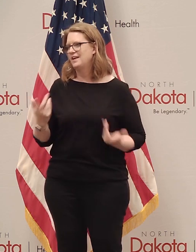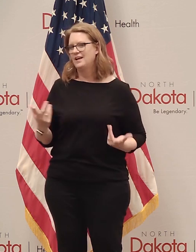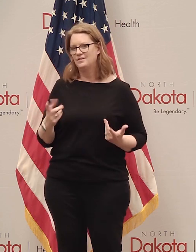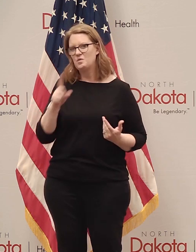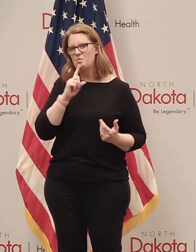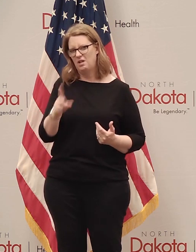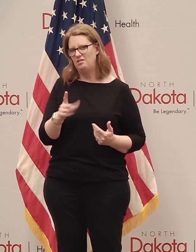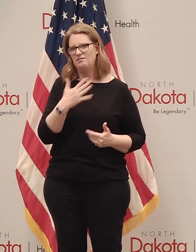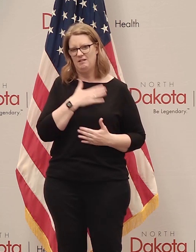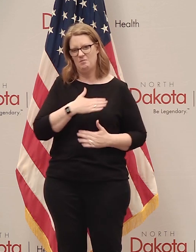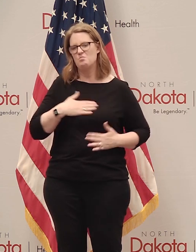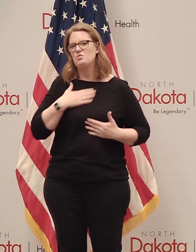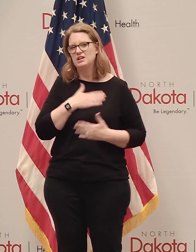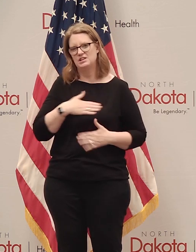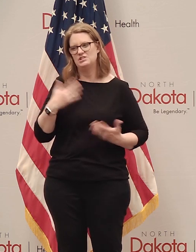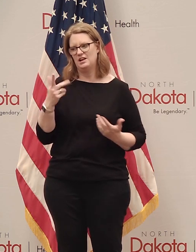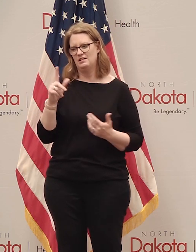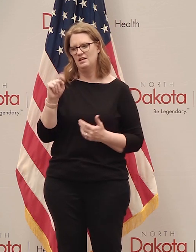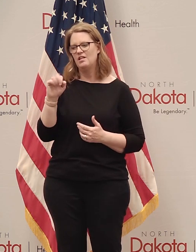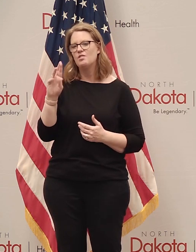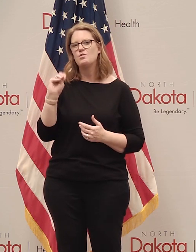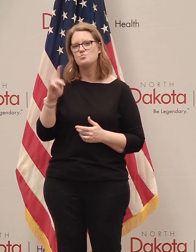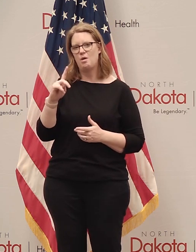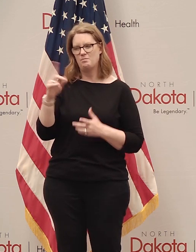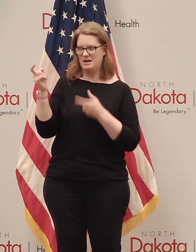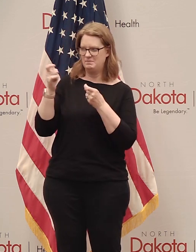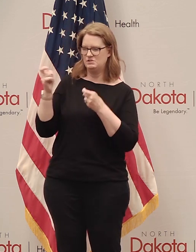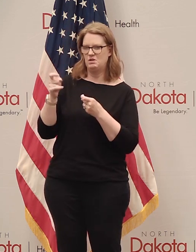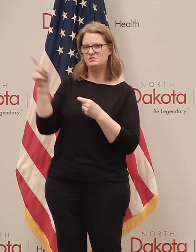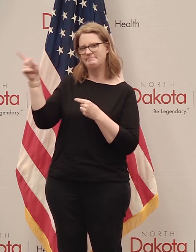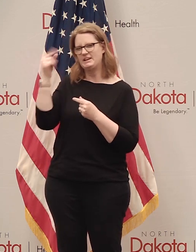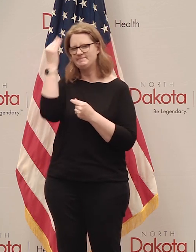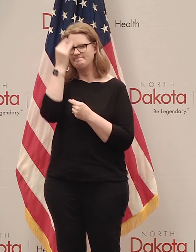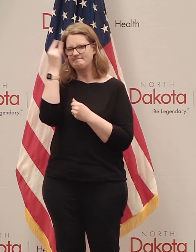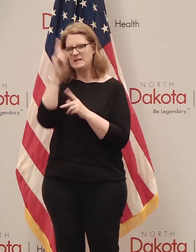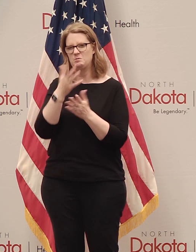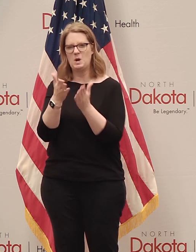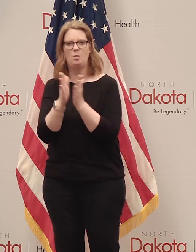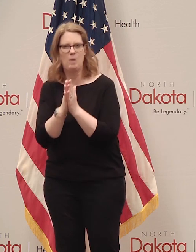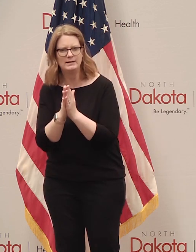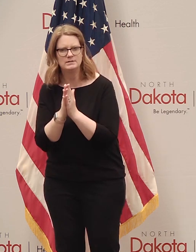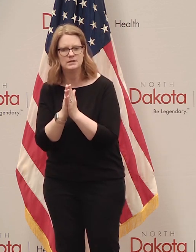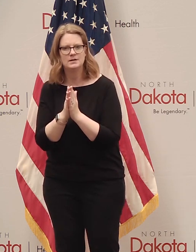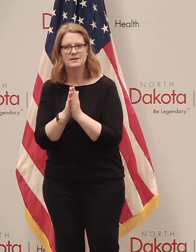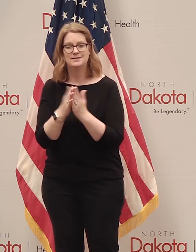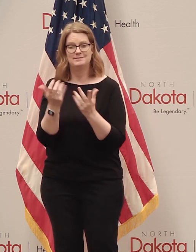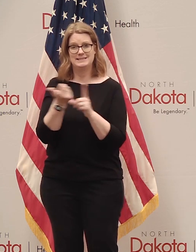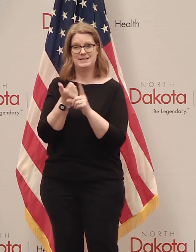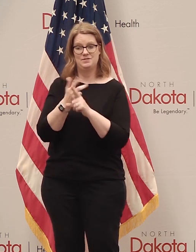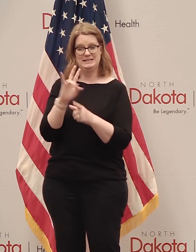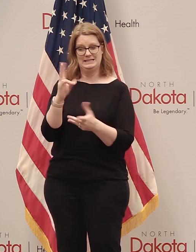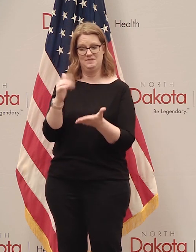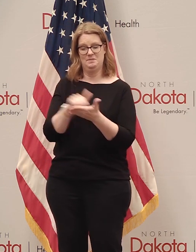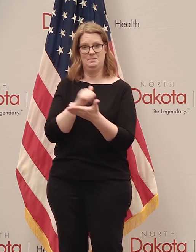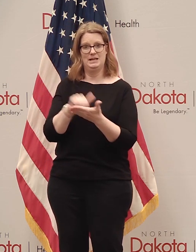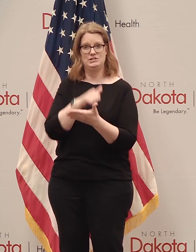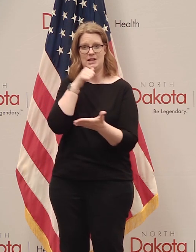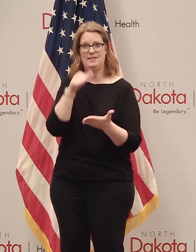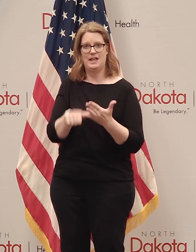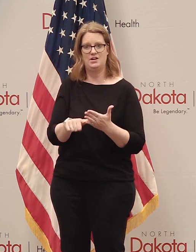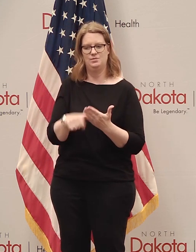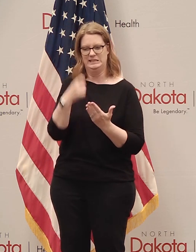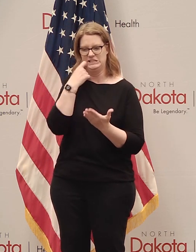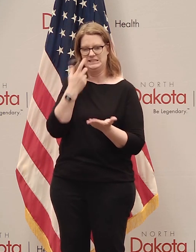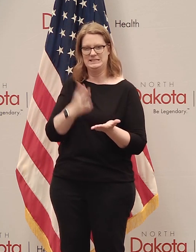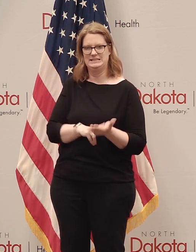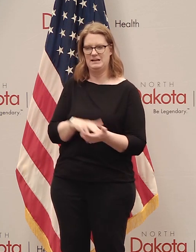certainly appreciate the Trump administration considering our request, which was again a 7-page letter which we signed earlier